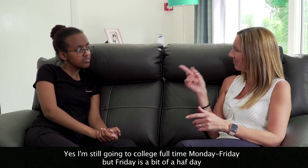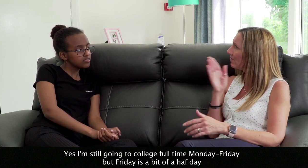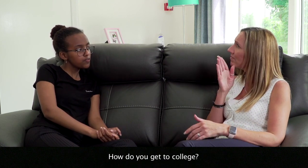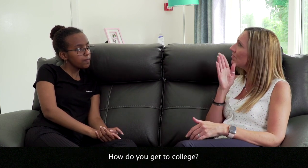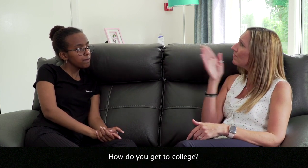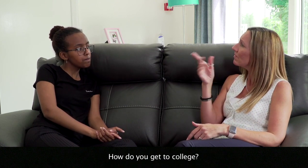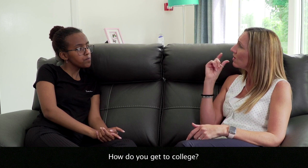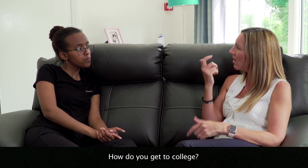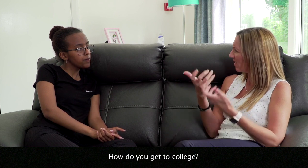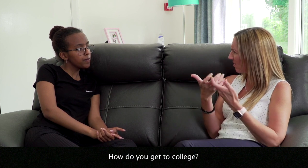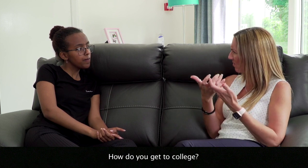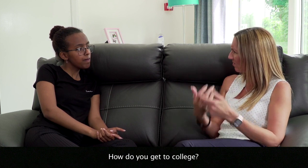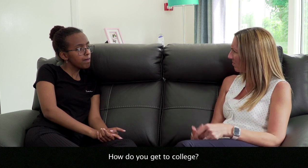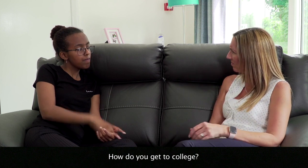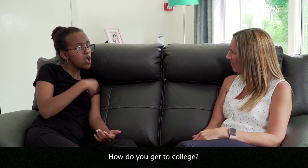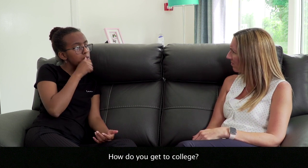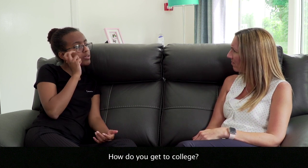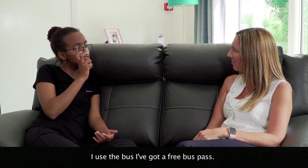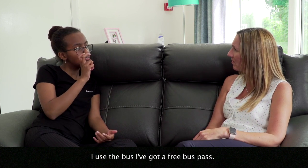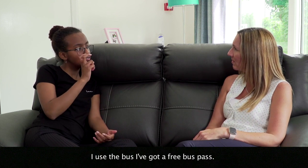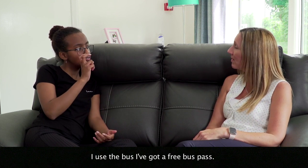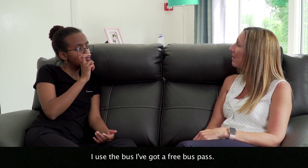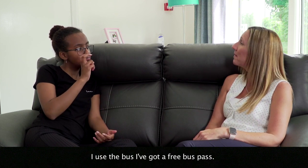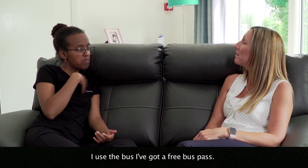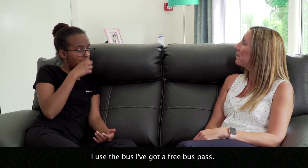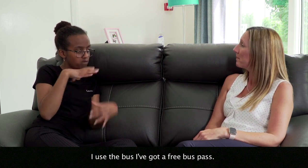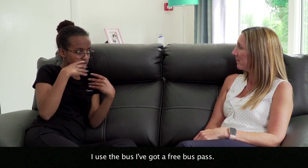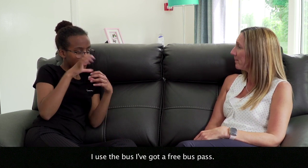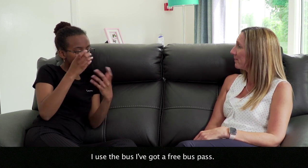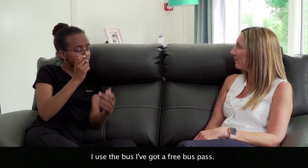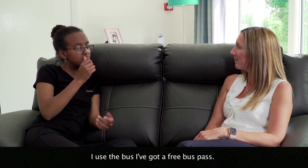How do you get to college? Oh, I use the bus, I've got a free bus pass.